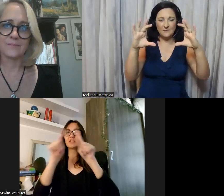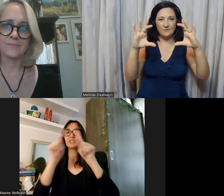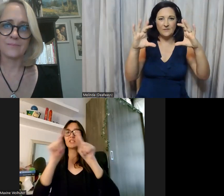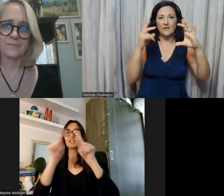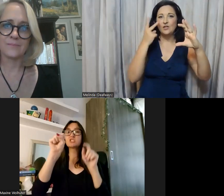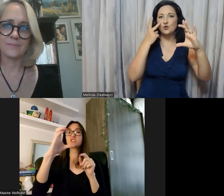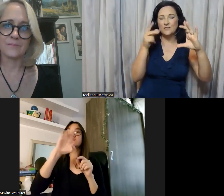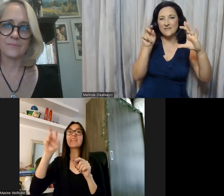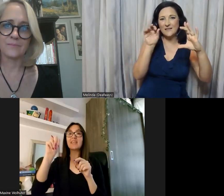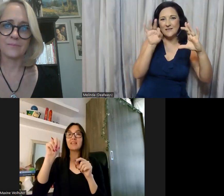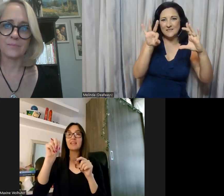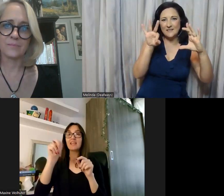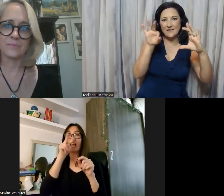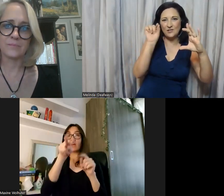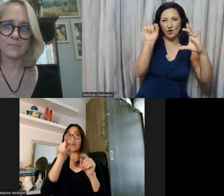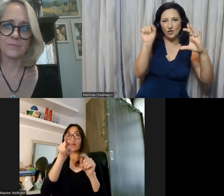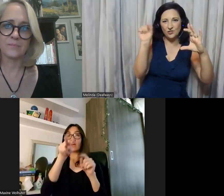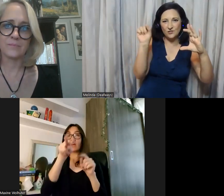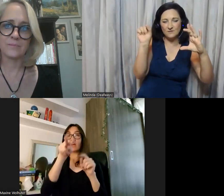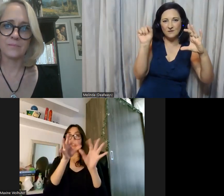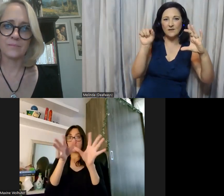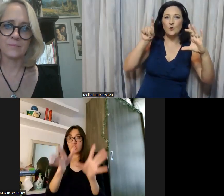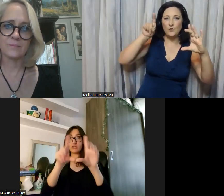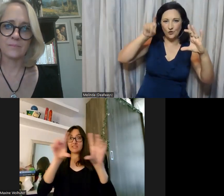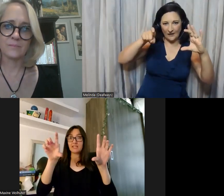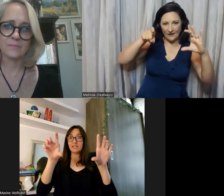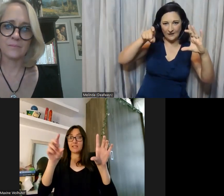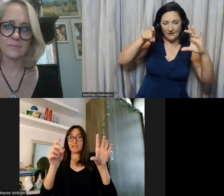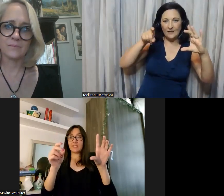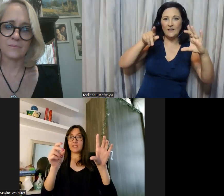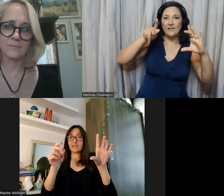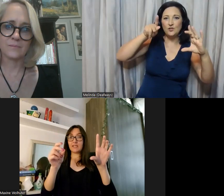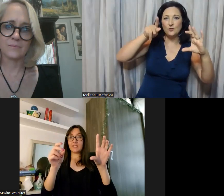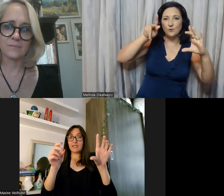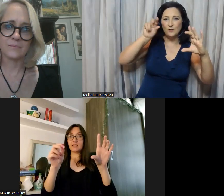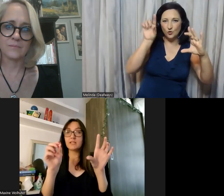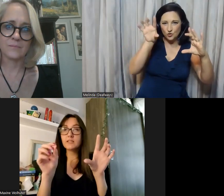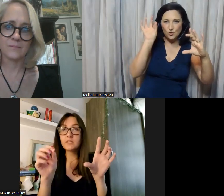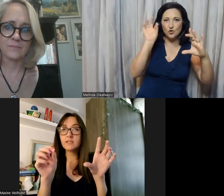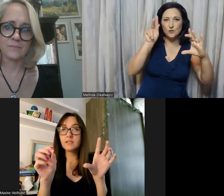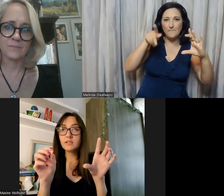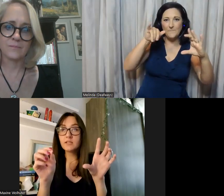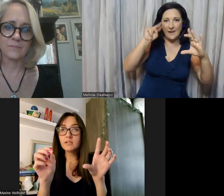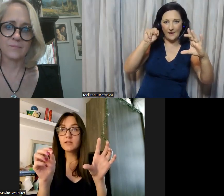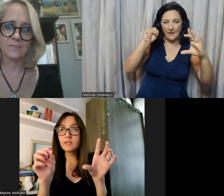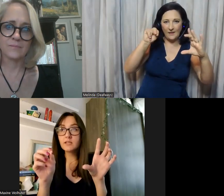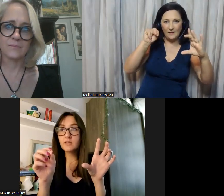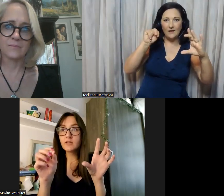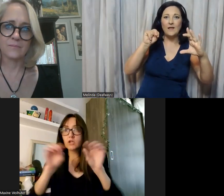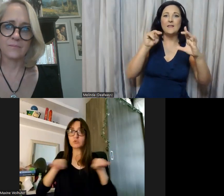screen. You see there's 3 dots. When you click, then you choose